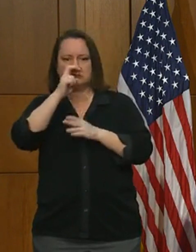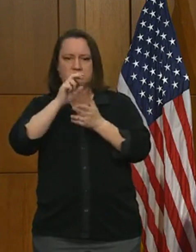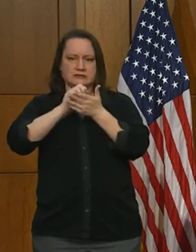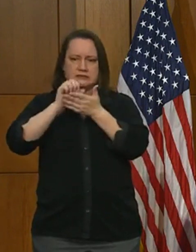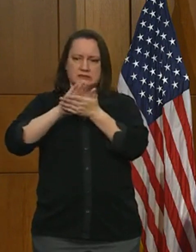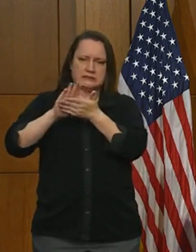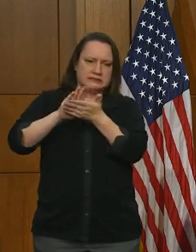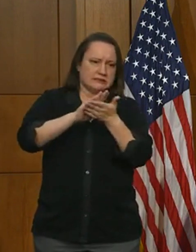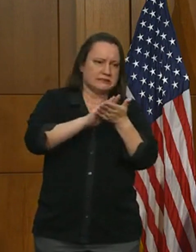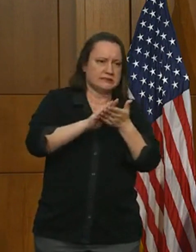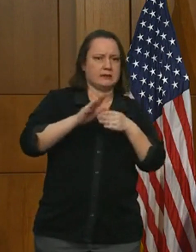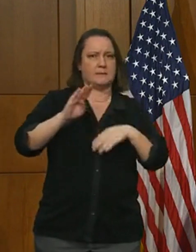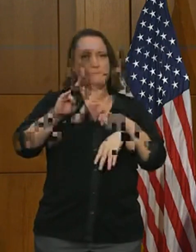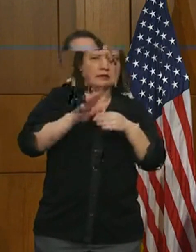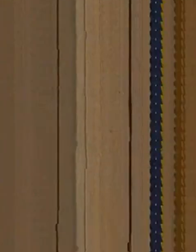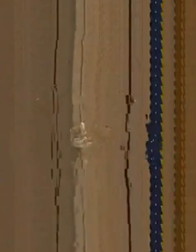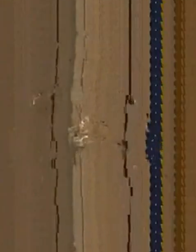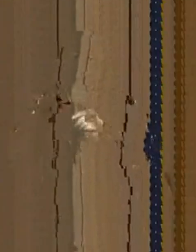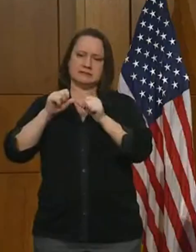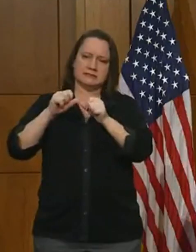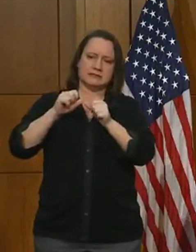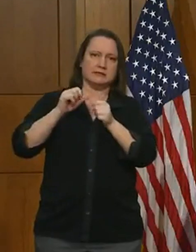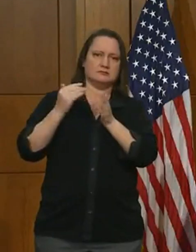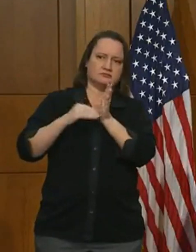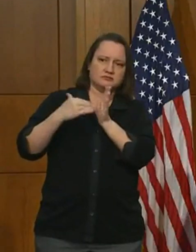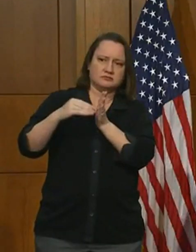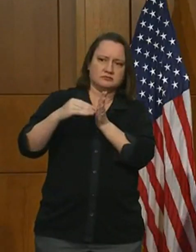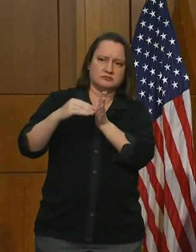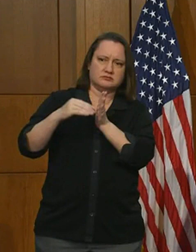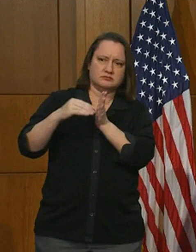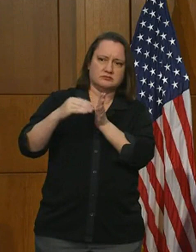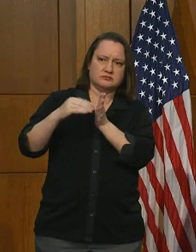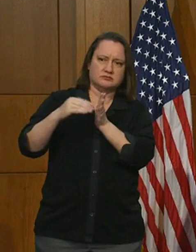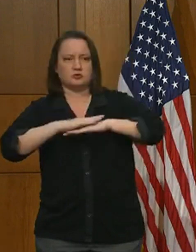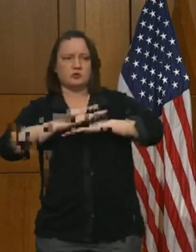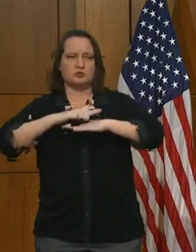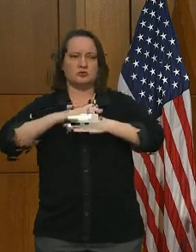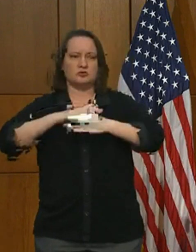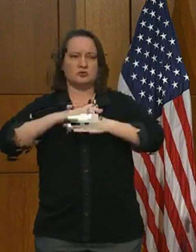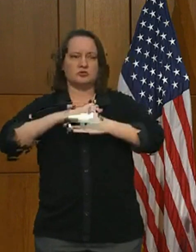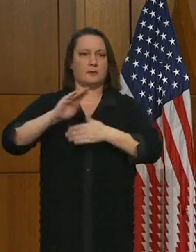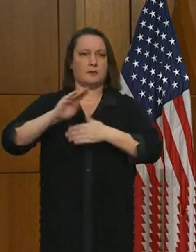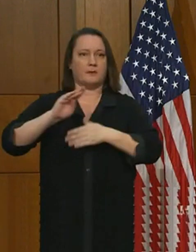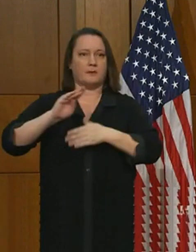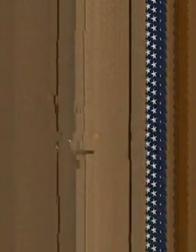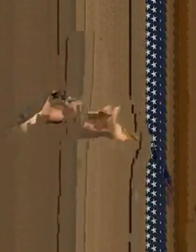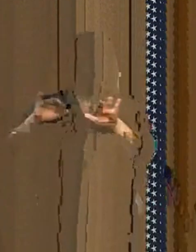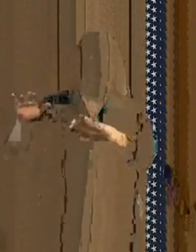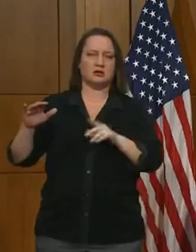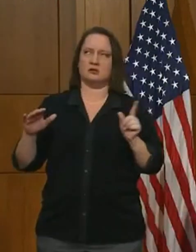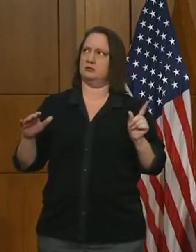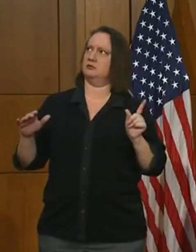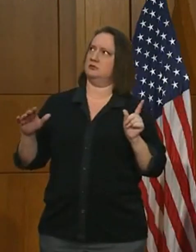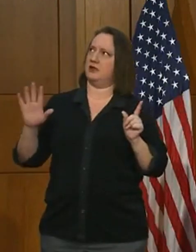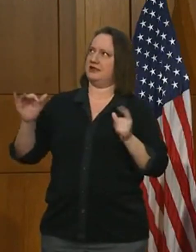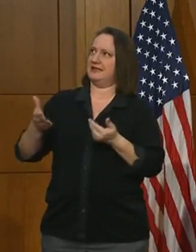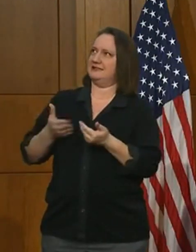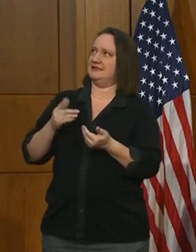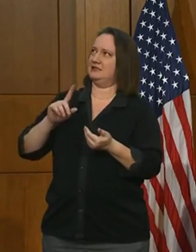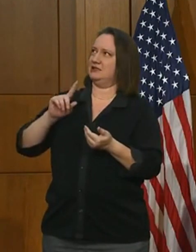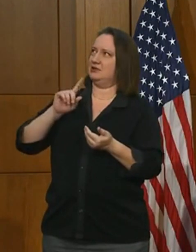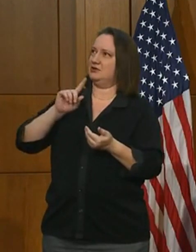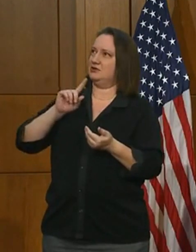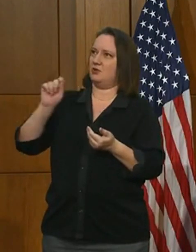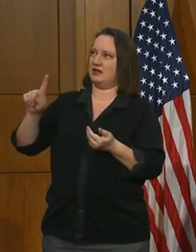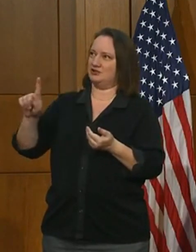think it is to get those kids back to school, and do you think it's going to happen? Wow, I like that question. That's an easy question to answer. It